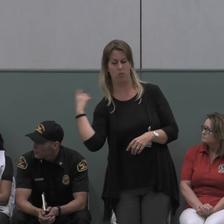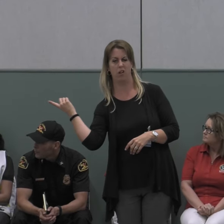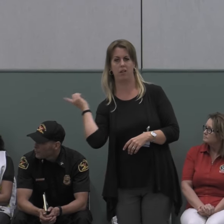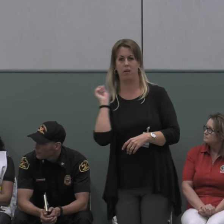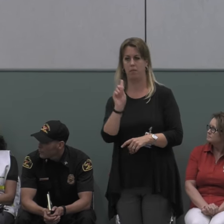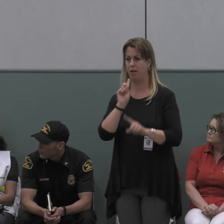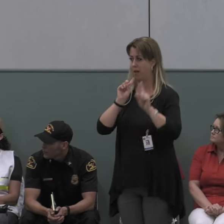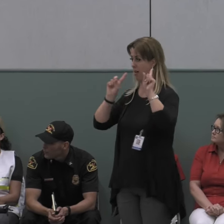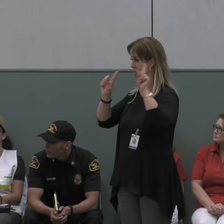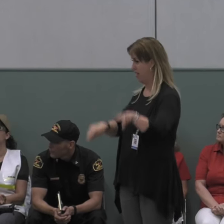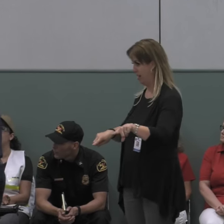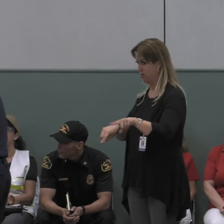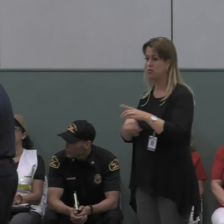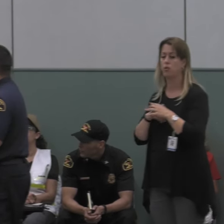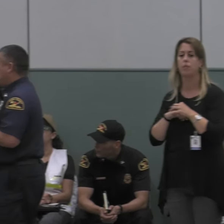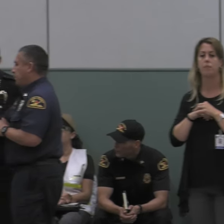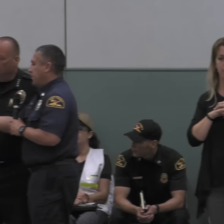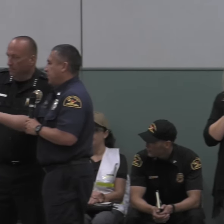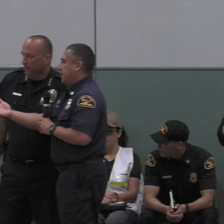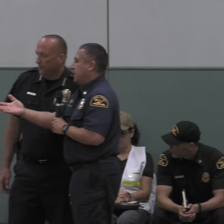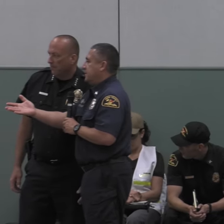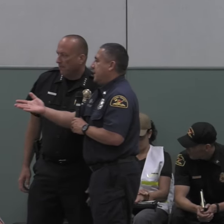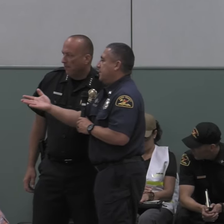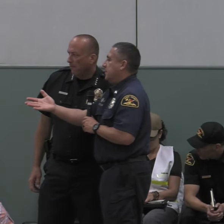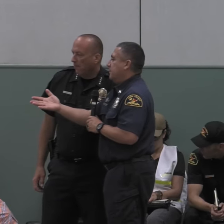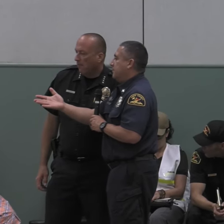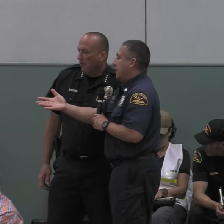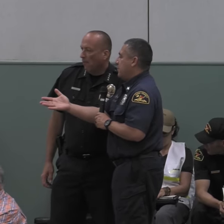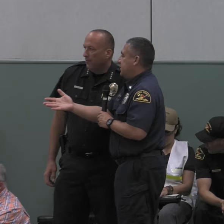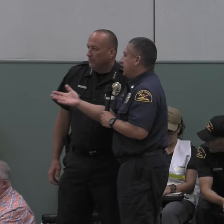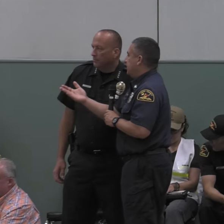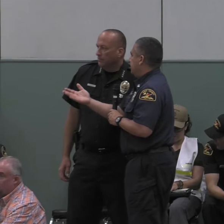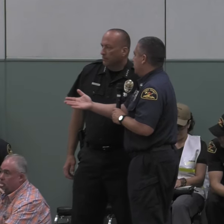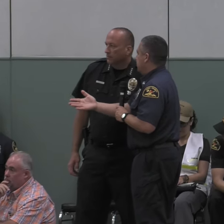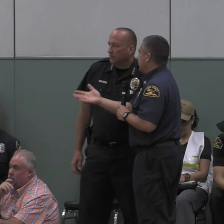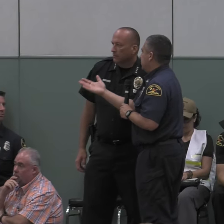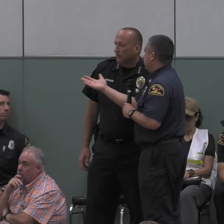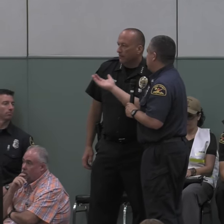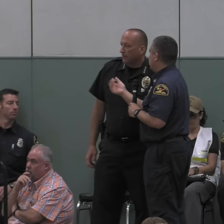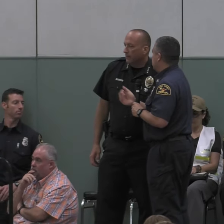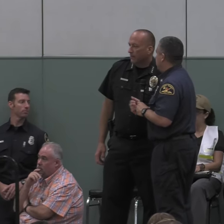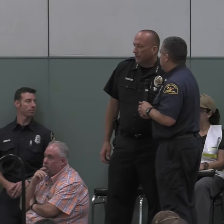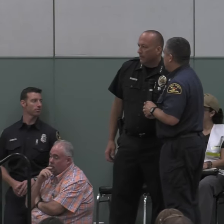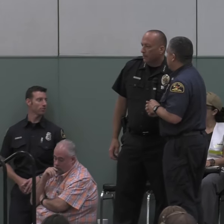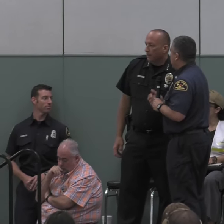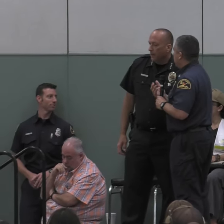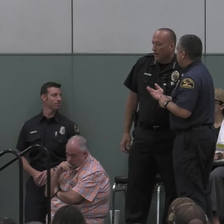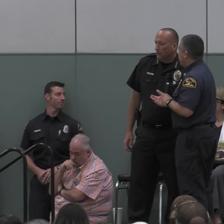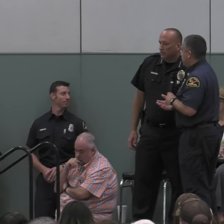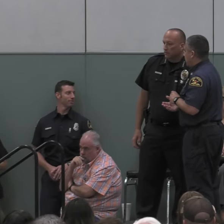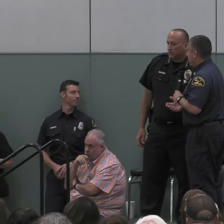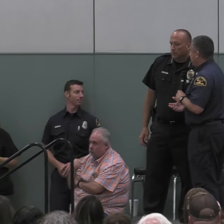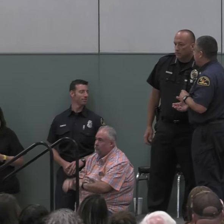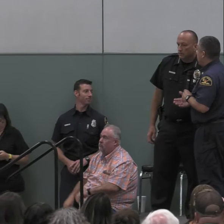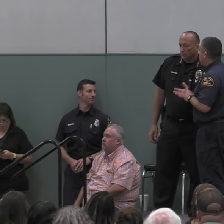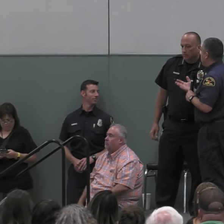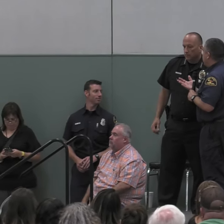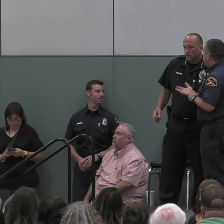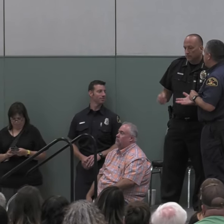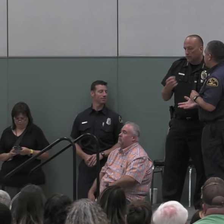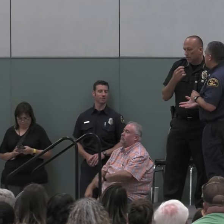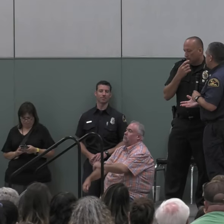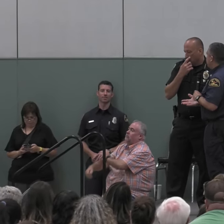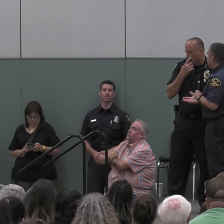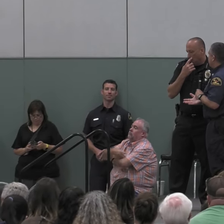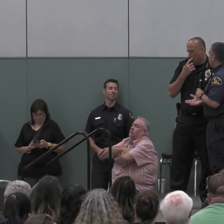So the question is people that are disabled and transportation for bus transportations on the area, is there a way that we